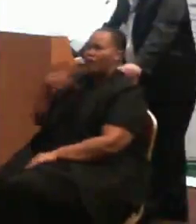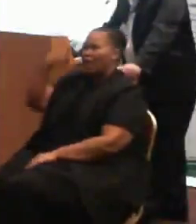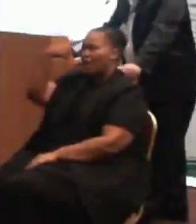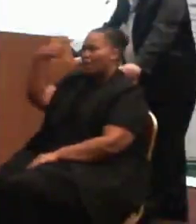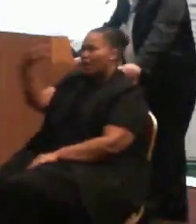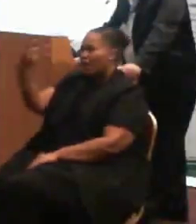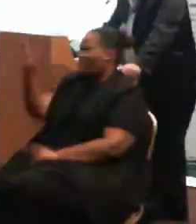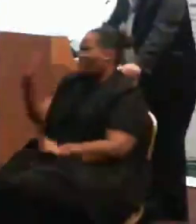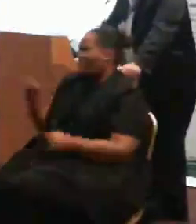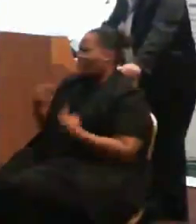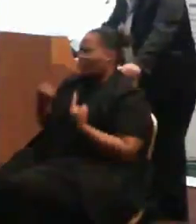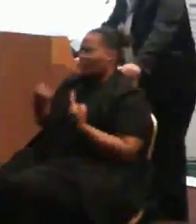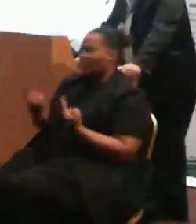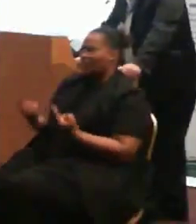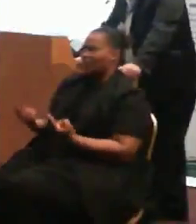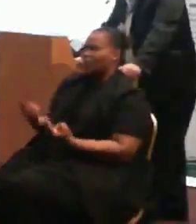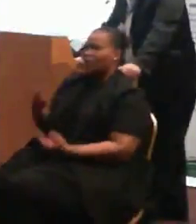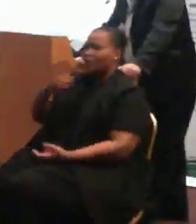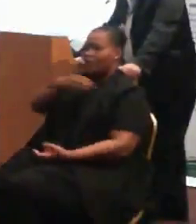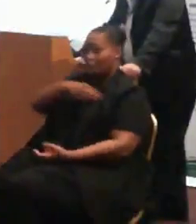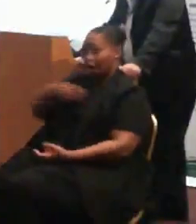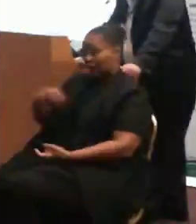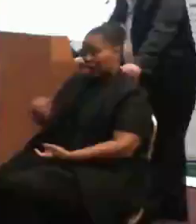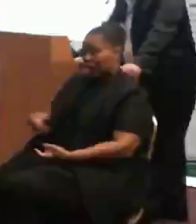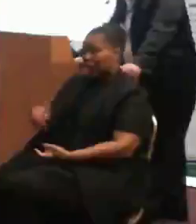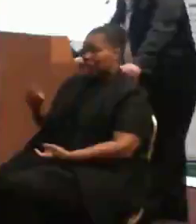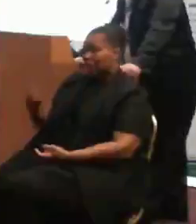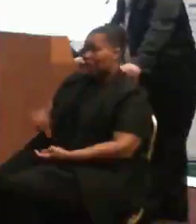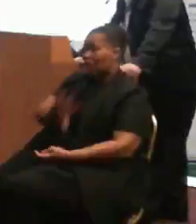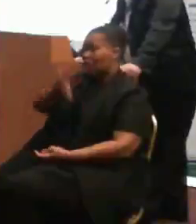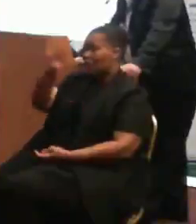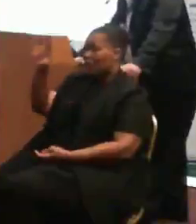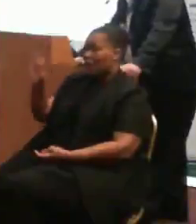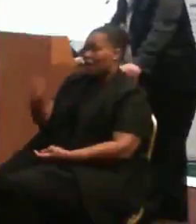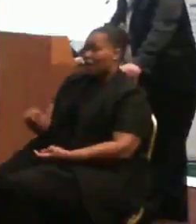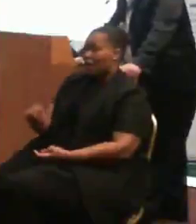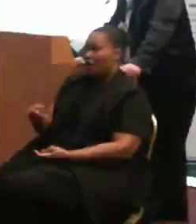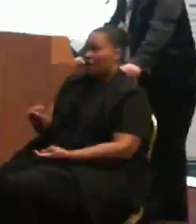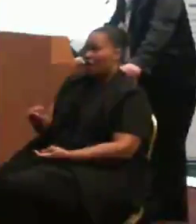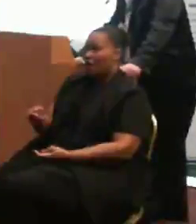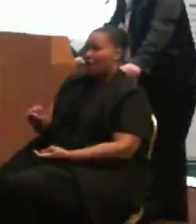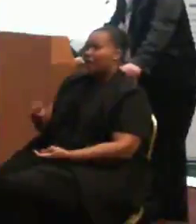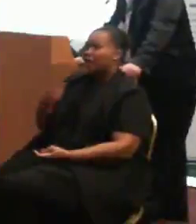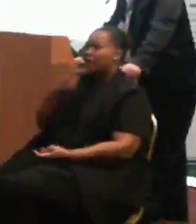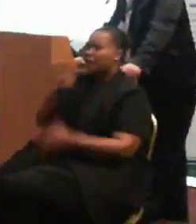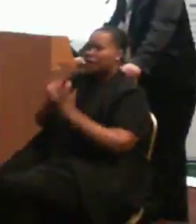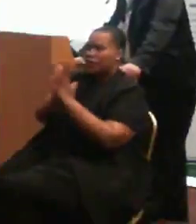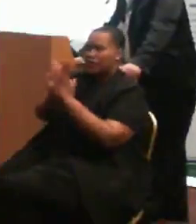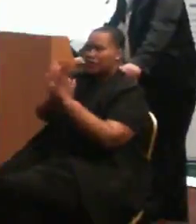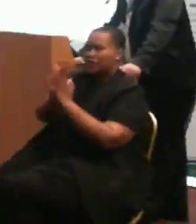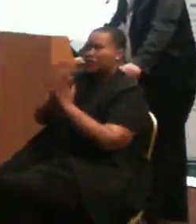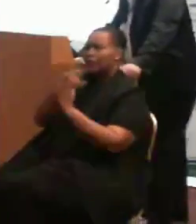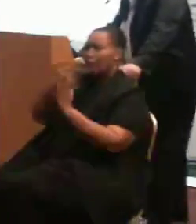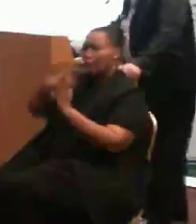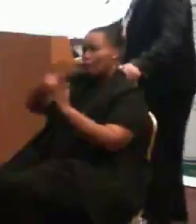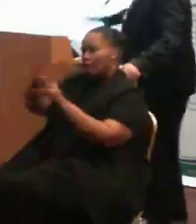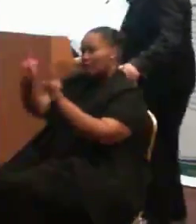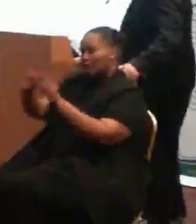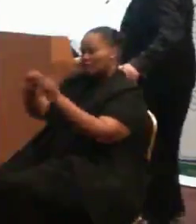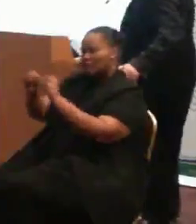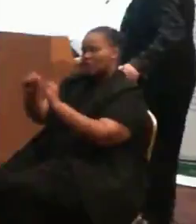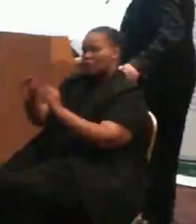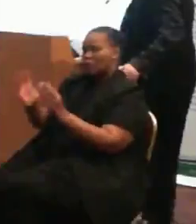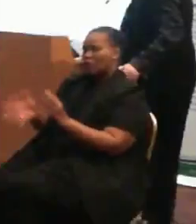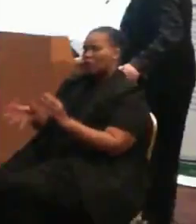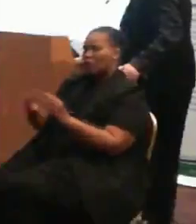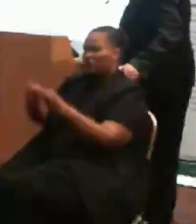it. The president of this country has gone to Davos and he's made a pledge. We will fix Eskom. There's no